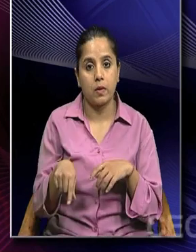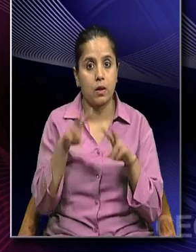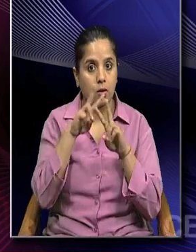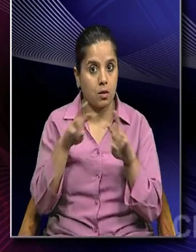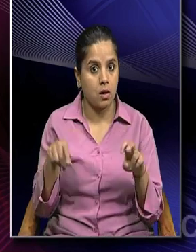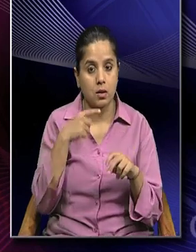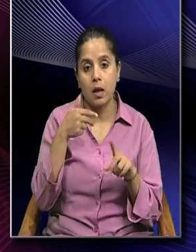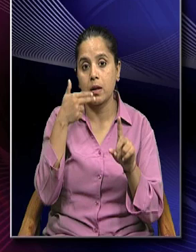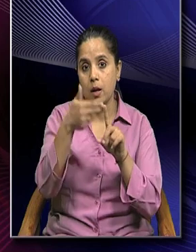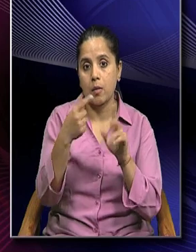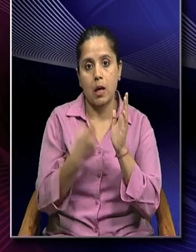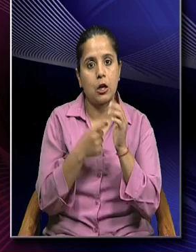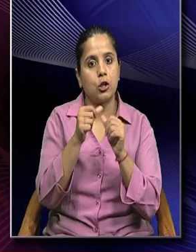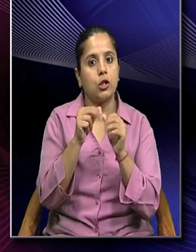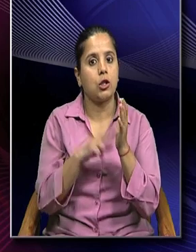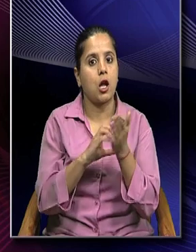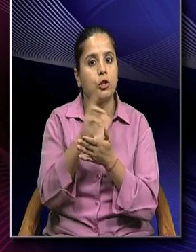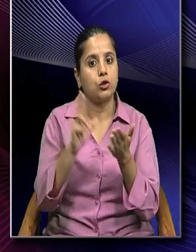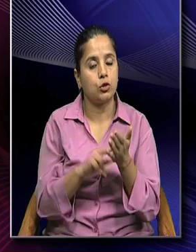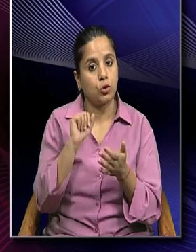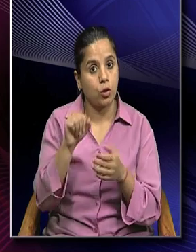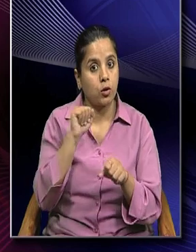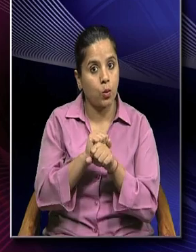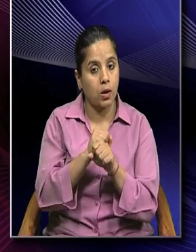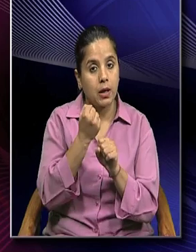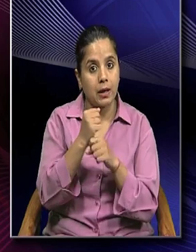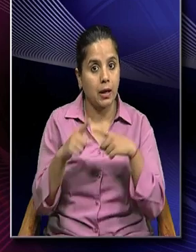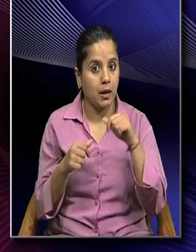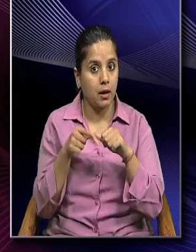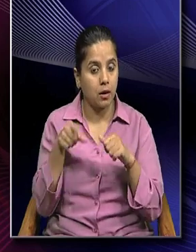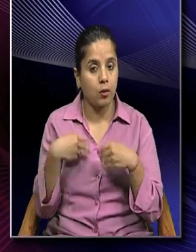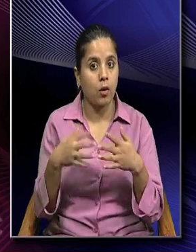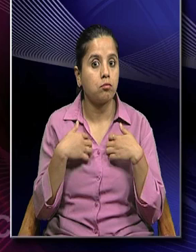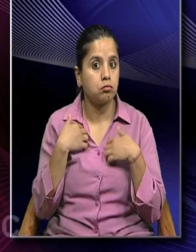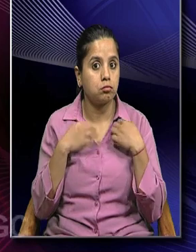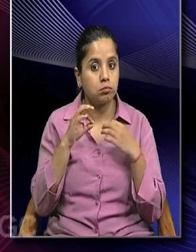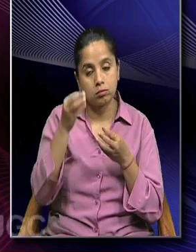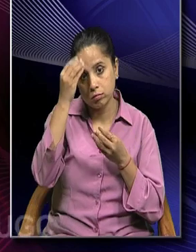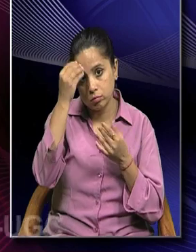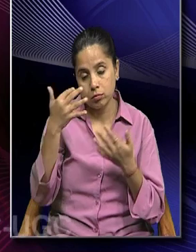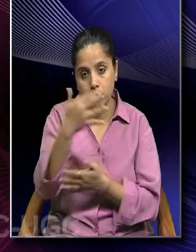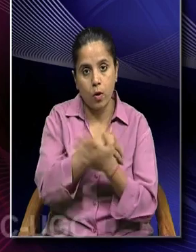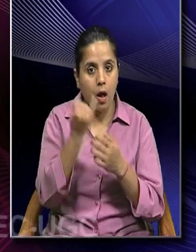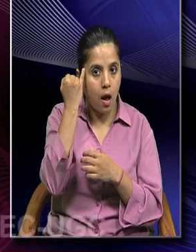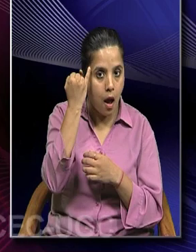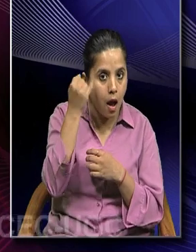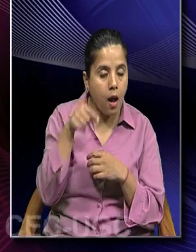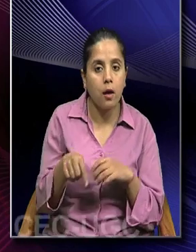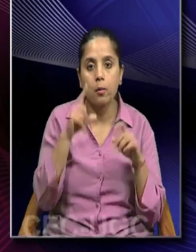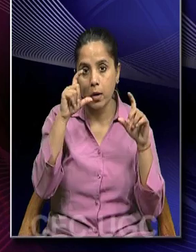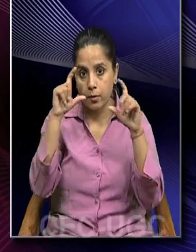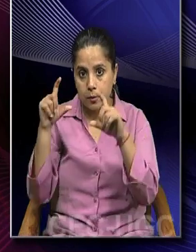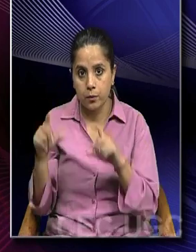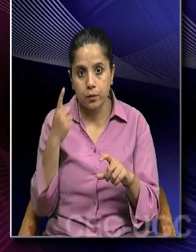called Ranchan. In his work on Gita, he provides interesting insights on ideas and images